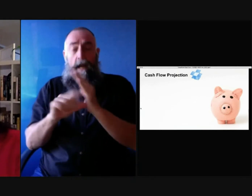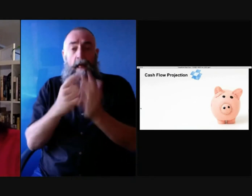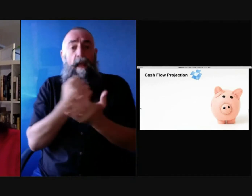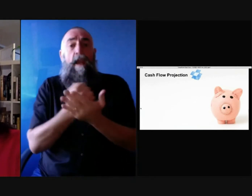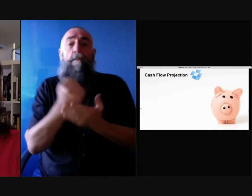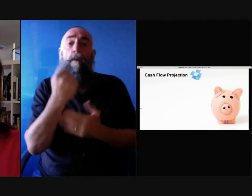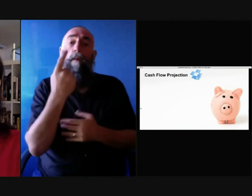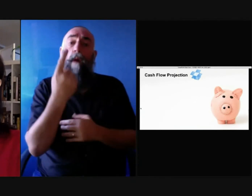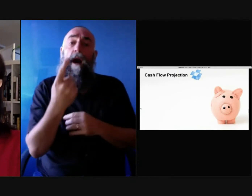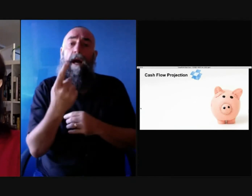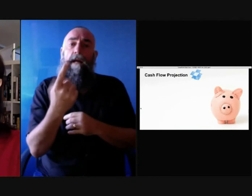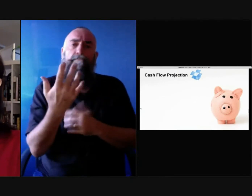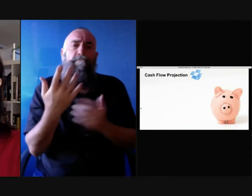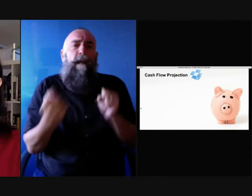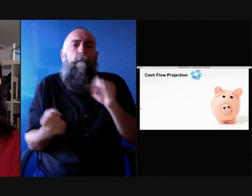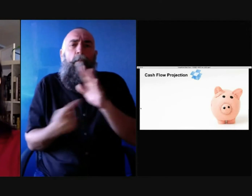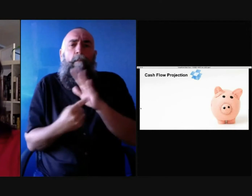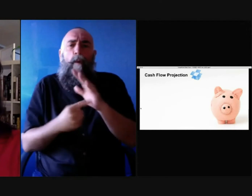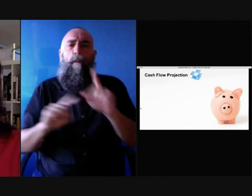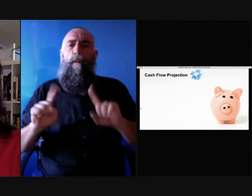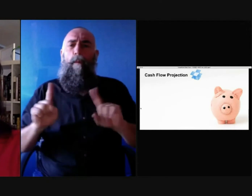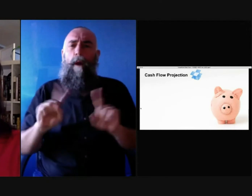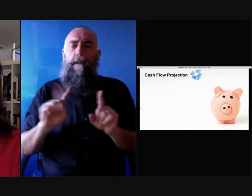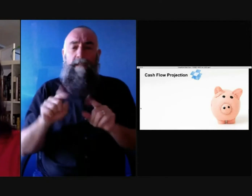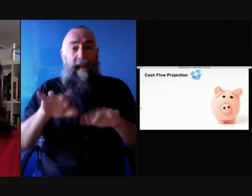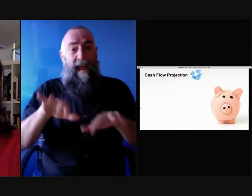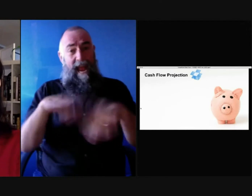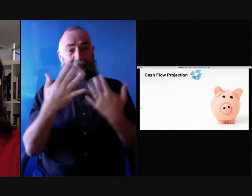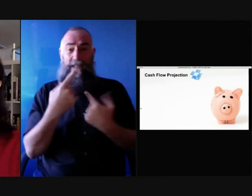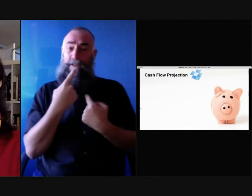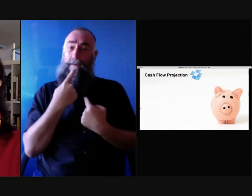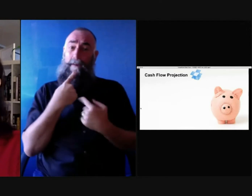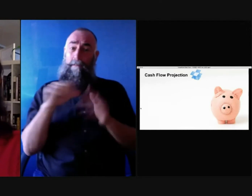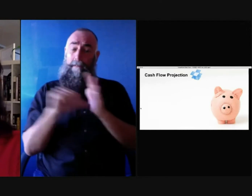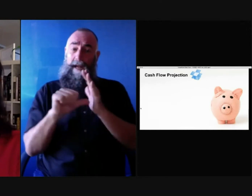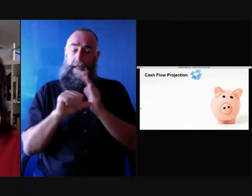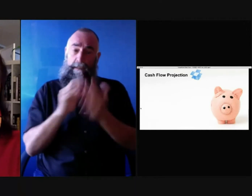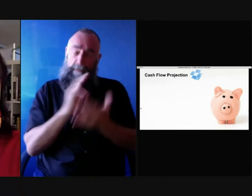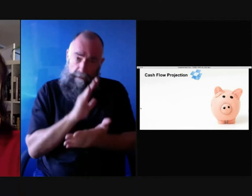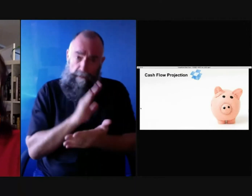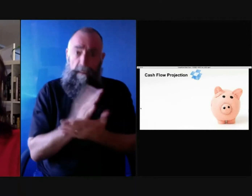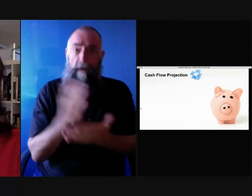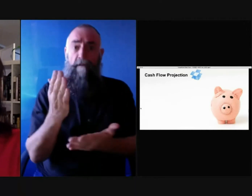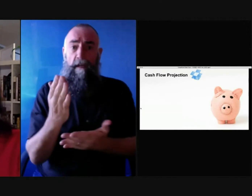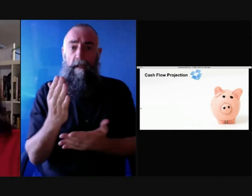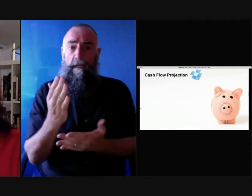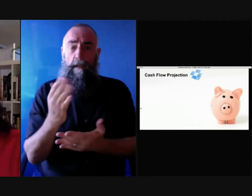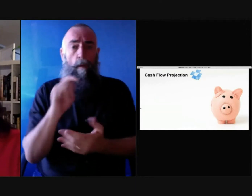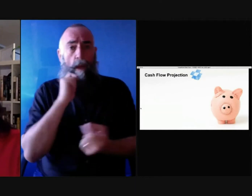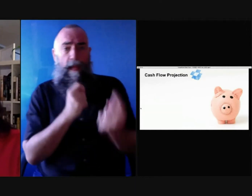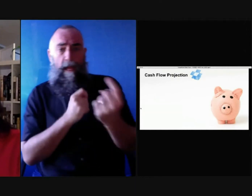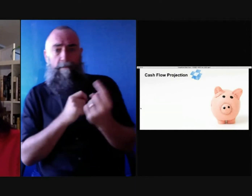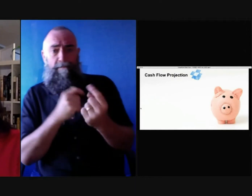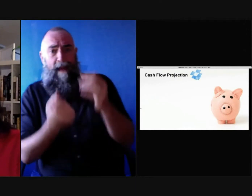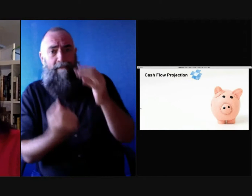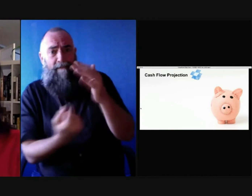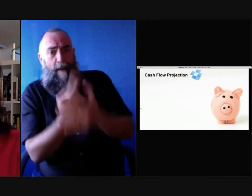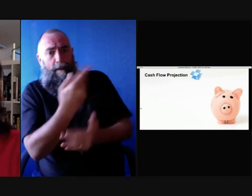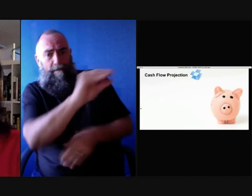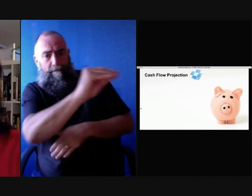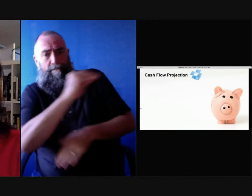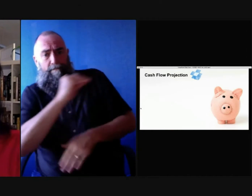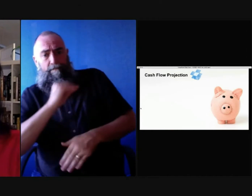to do right now is ensure that any money that's coming is definitely coming. Making sure that